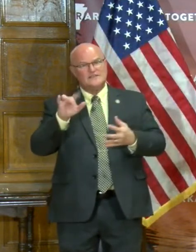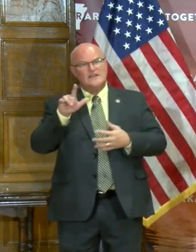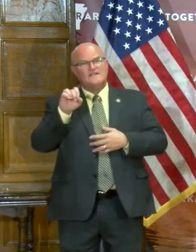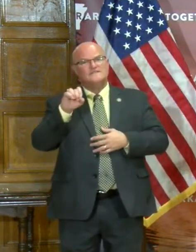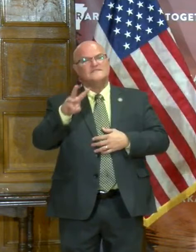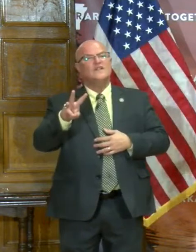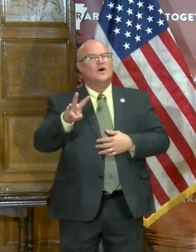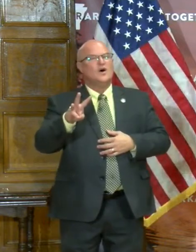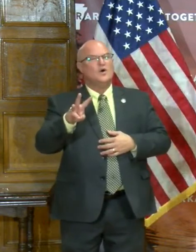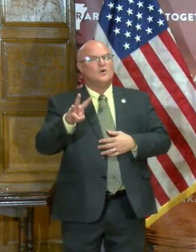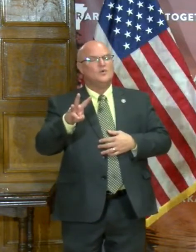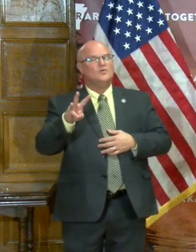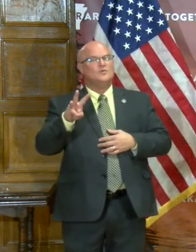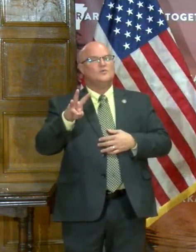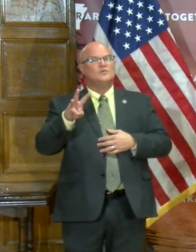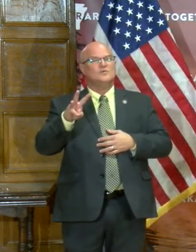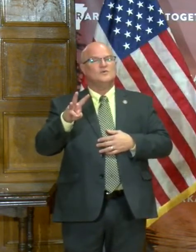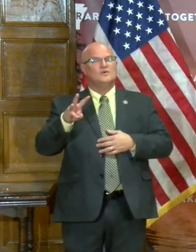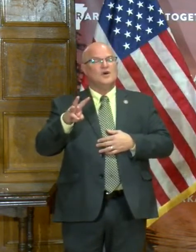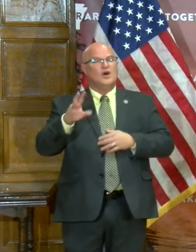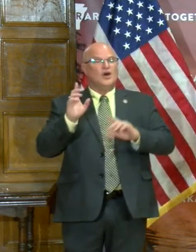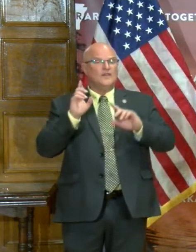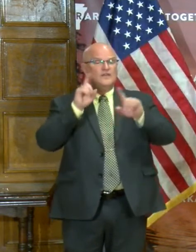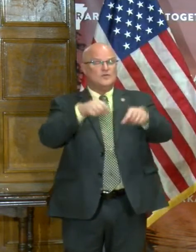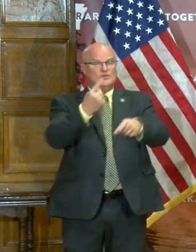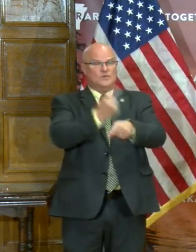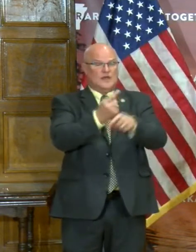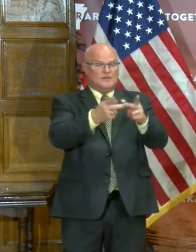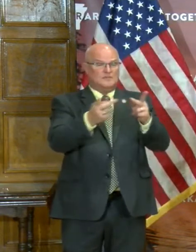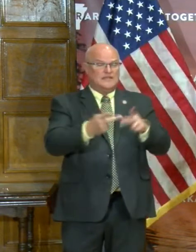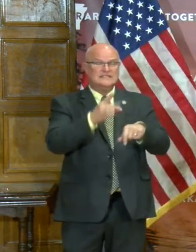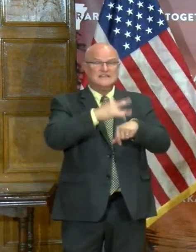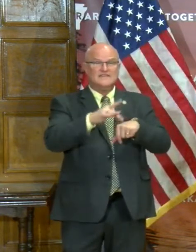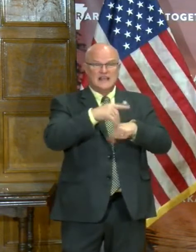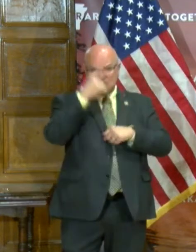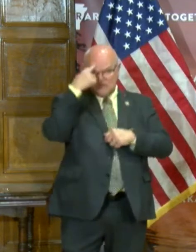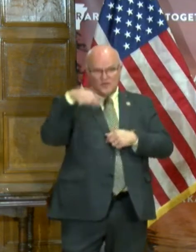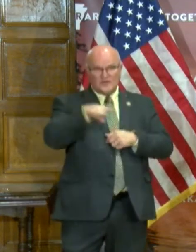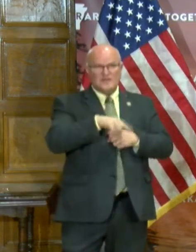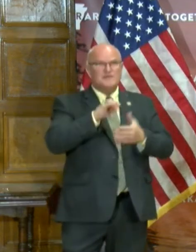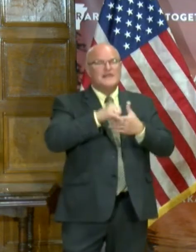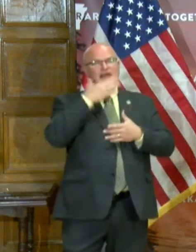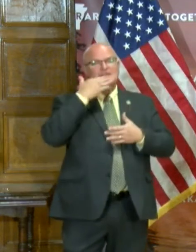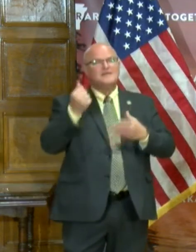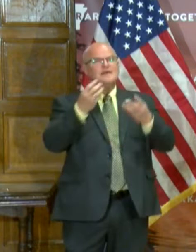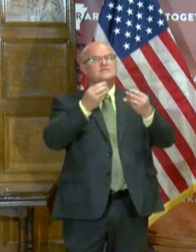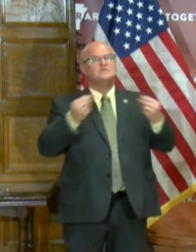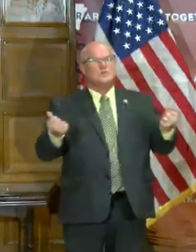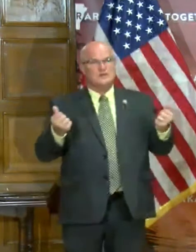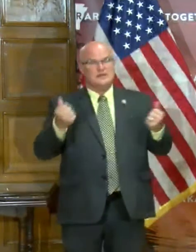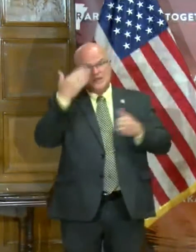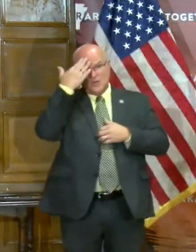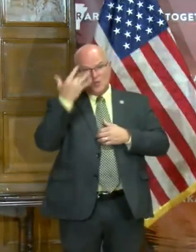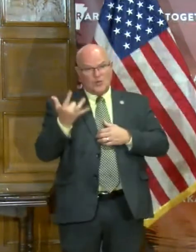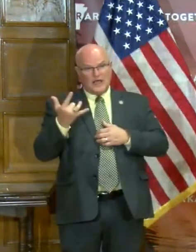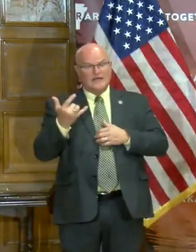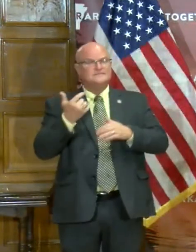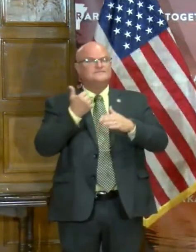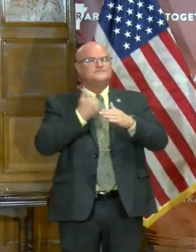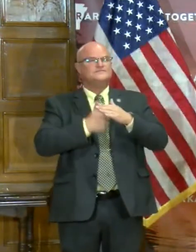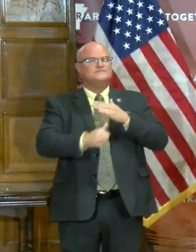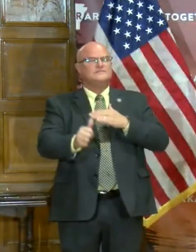is, are they going to the resources that are available to them? And that's the best remedy, because